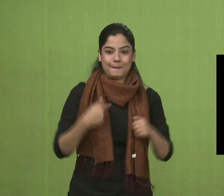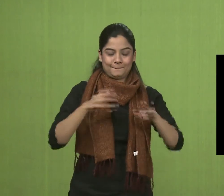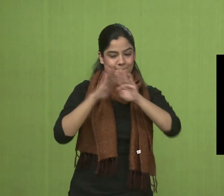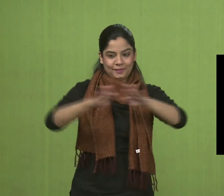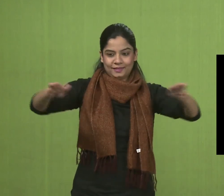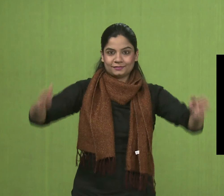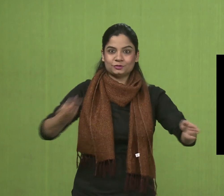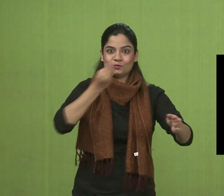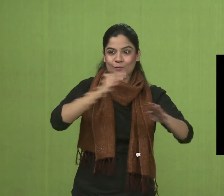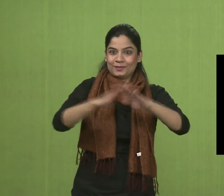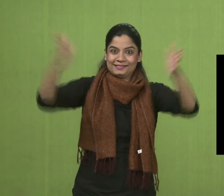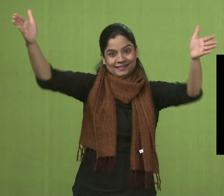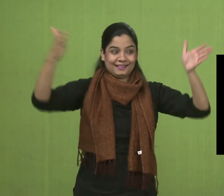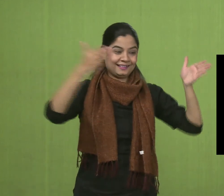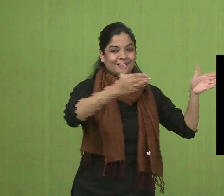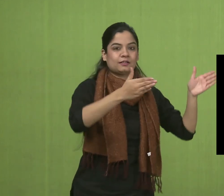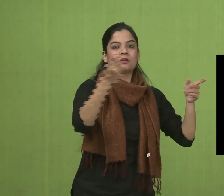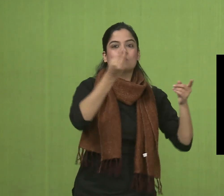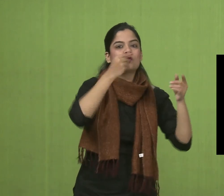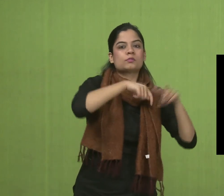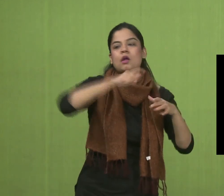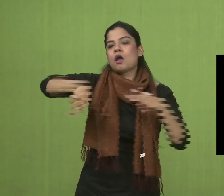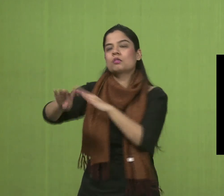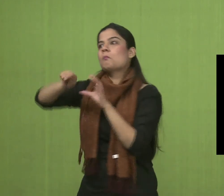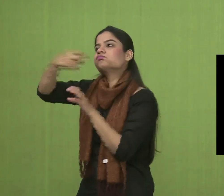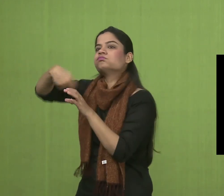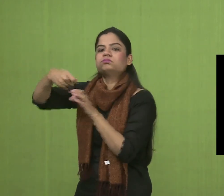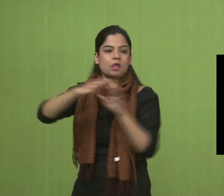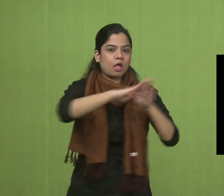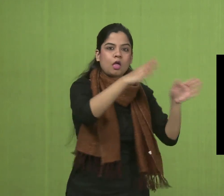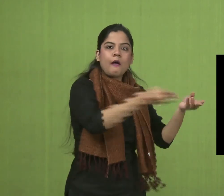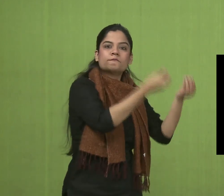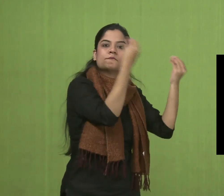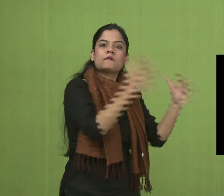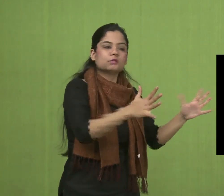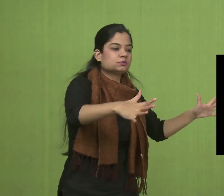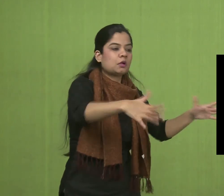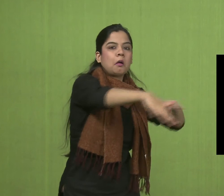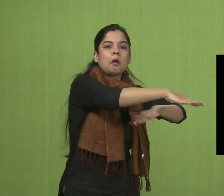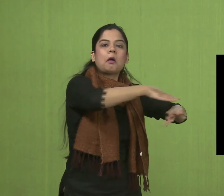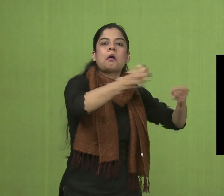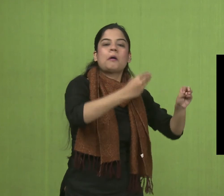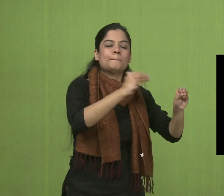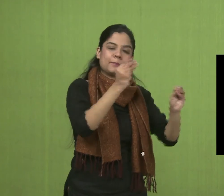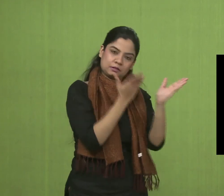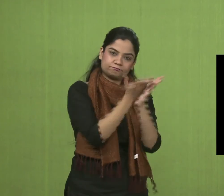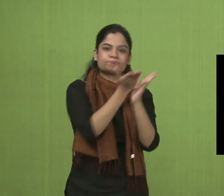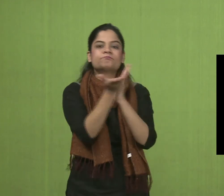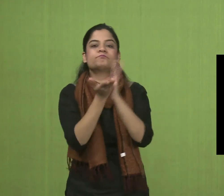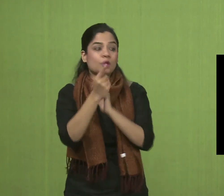and you've not been using dining table at all. You always eat in your bedroom. What's the point of having it around? So just find out ways of utilizing